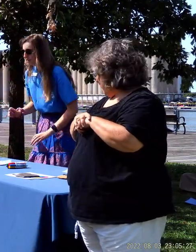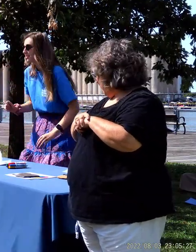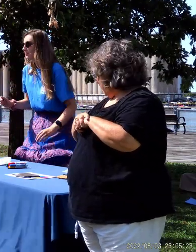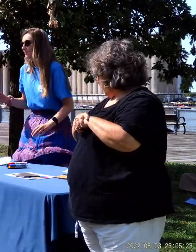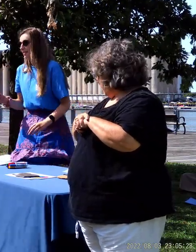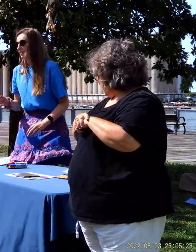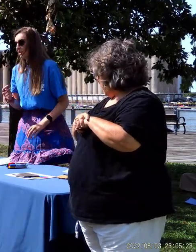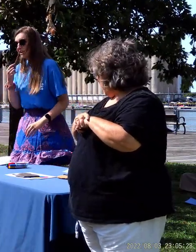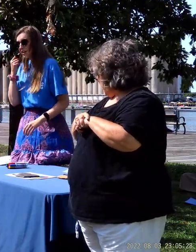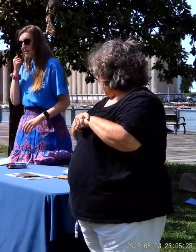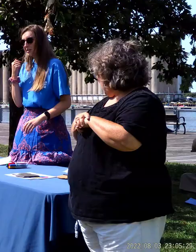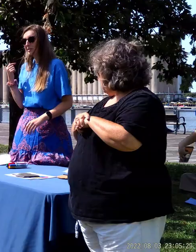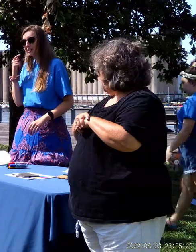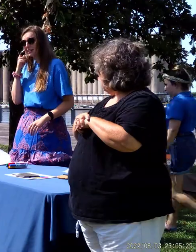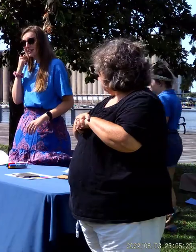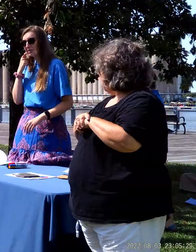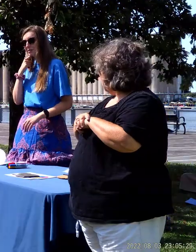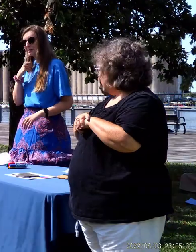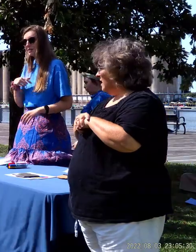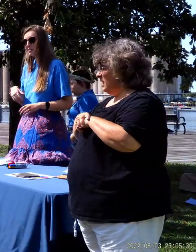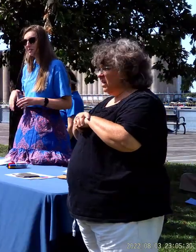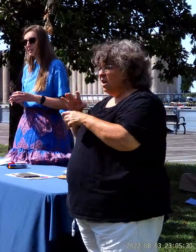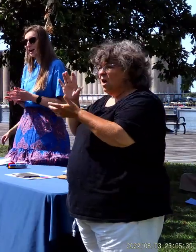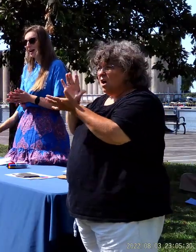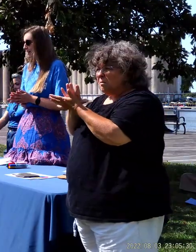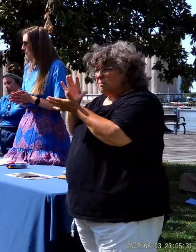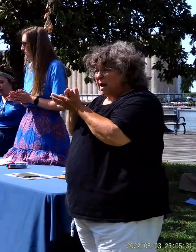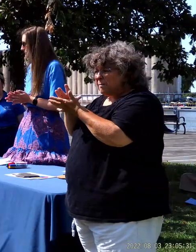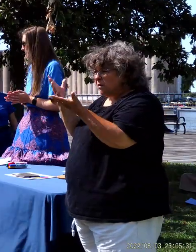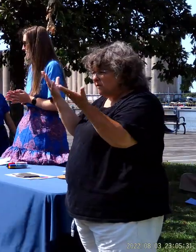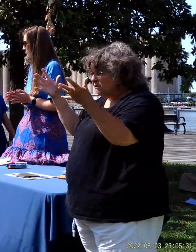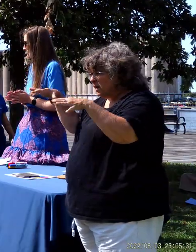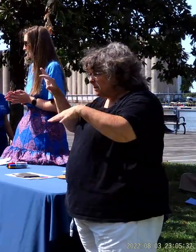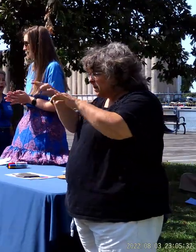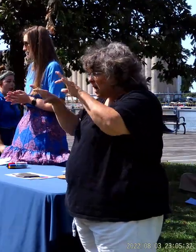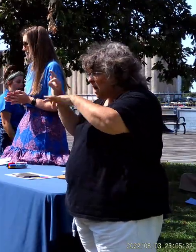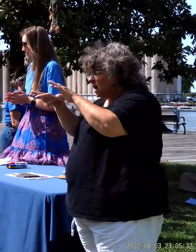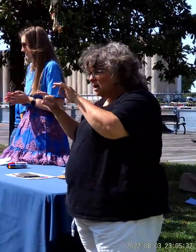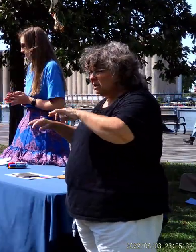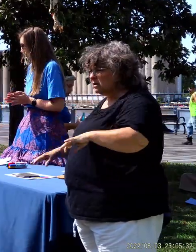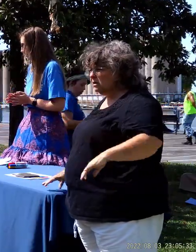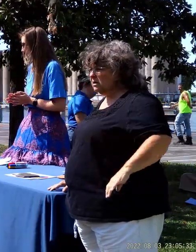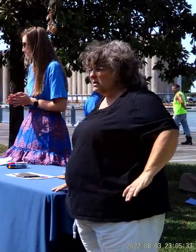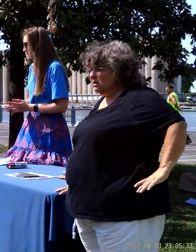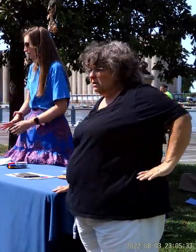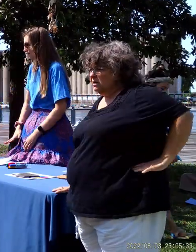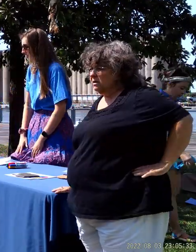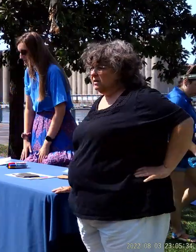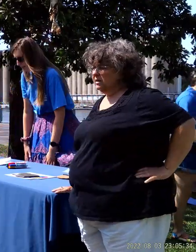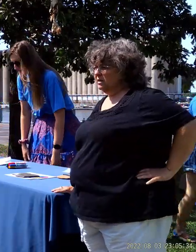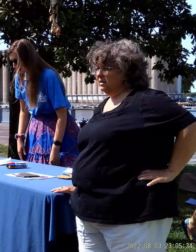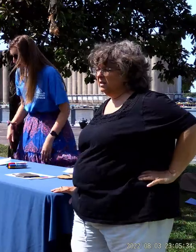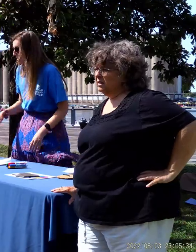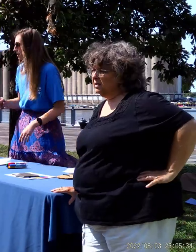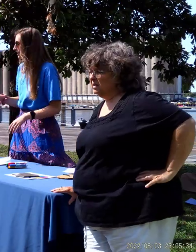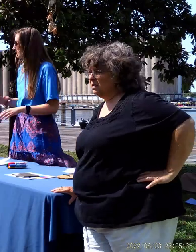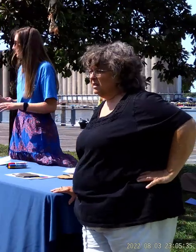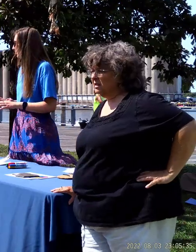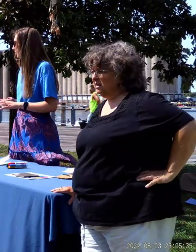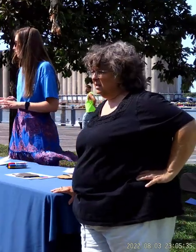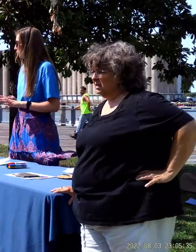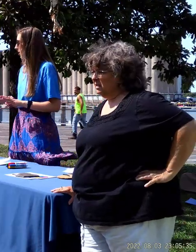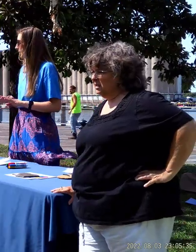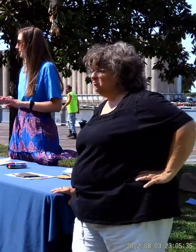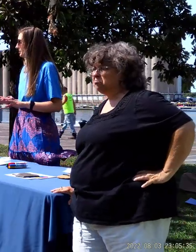something else. All right, so I want you guys to get those materials out. All right. So then you guys